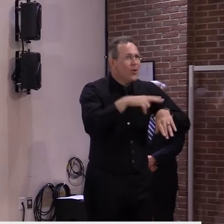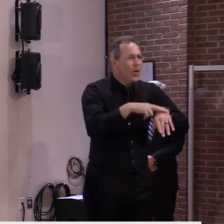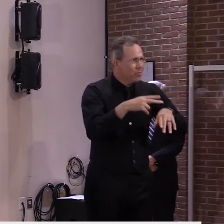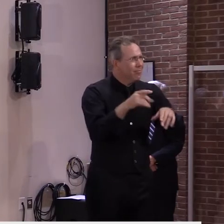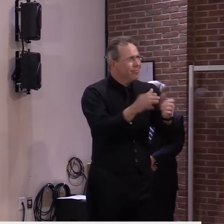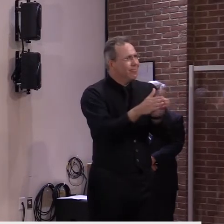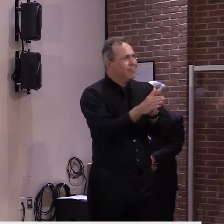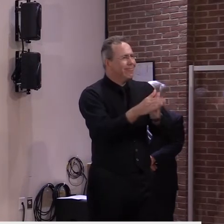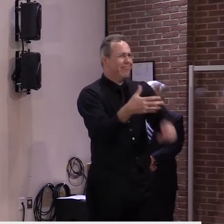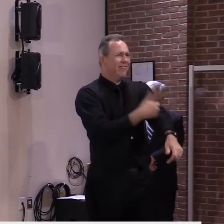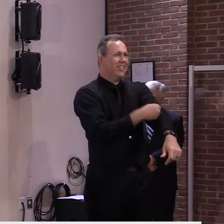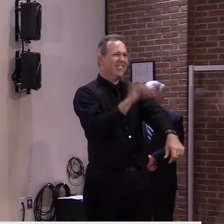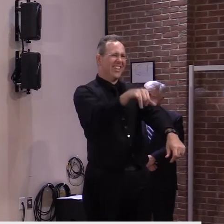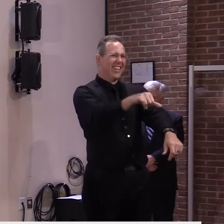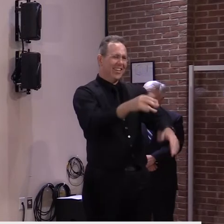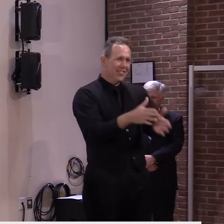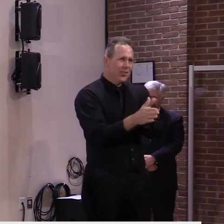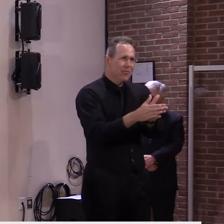to